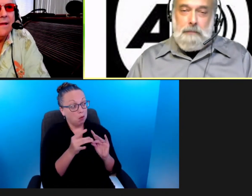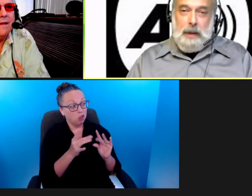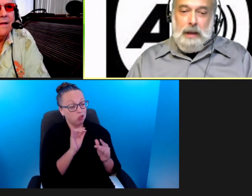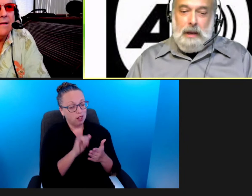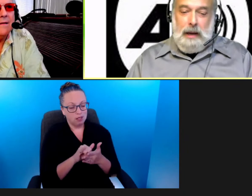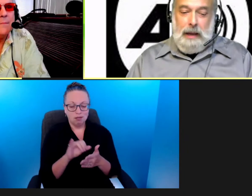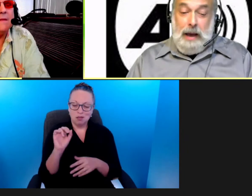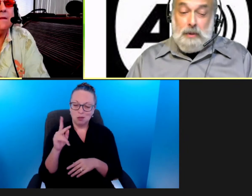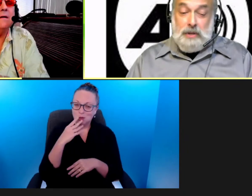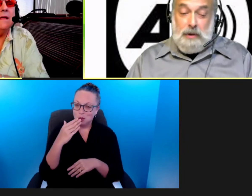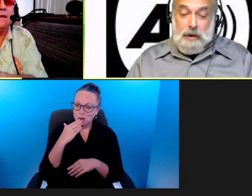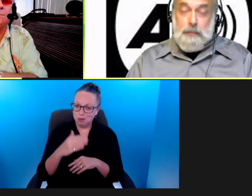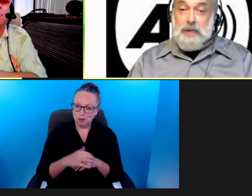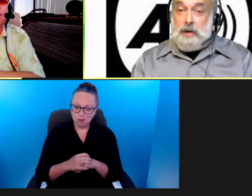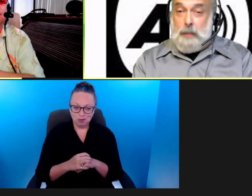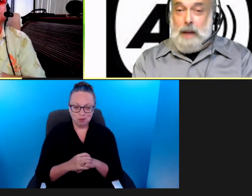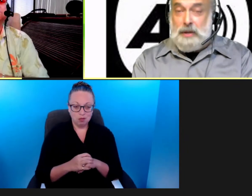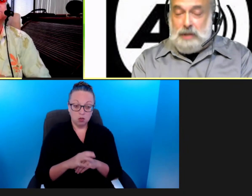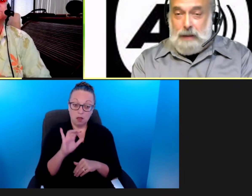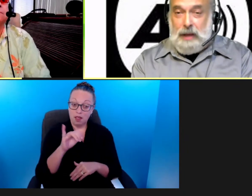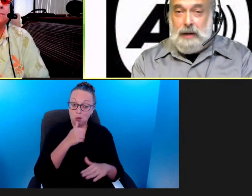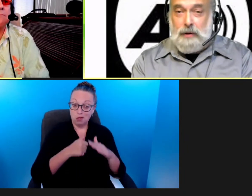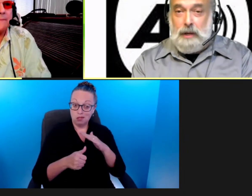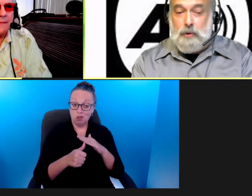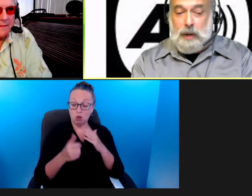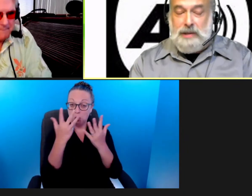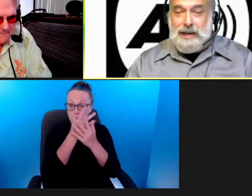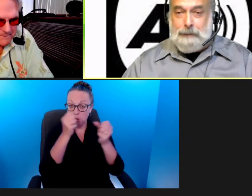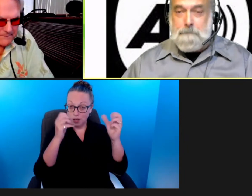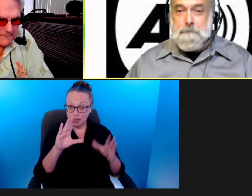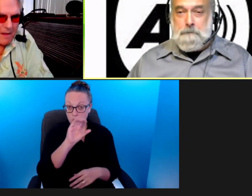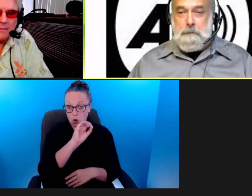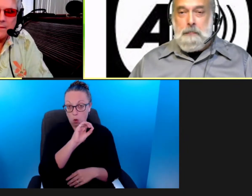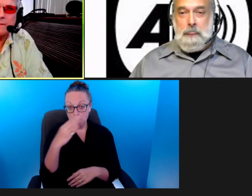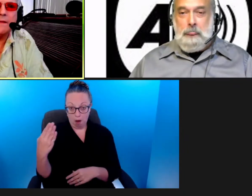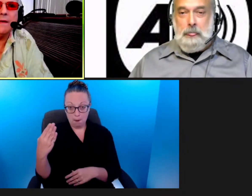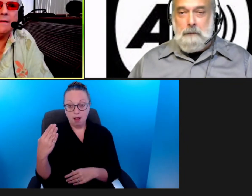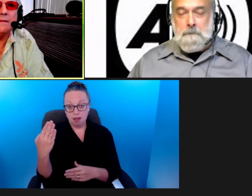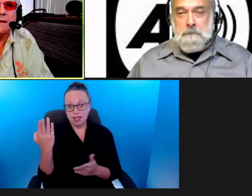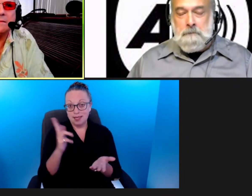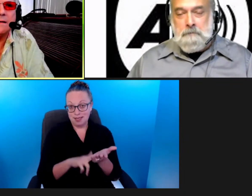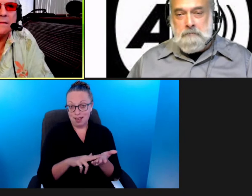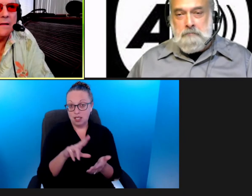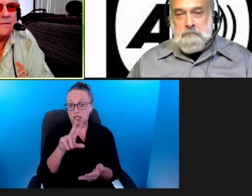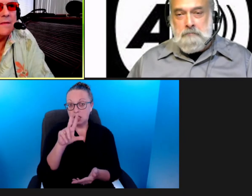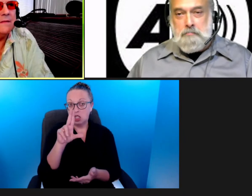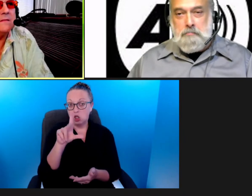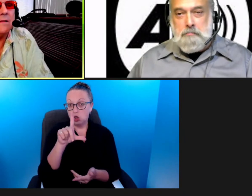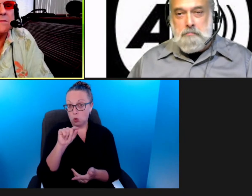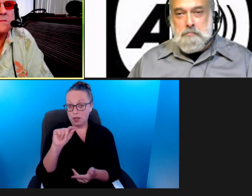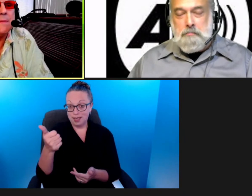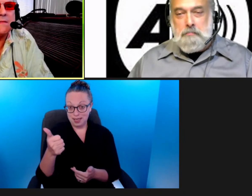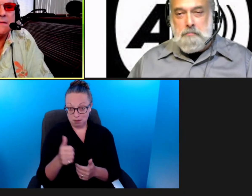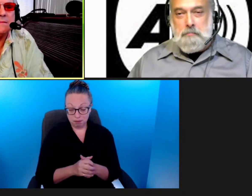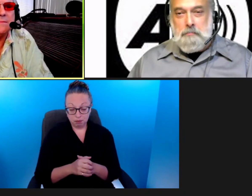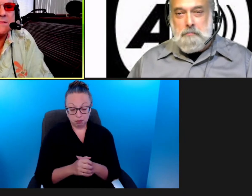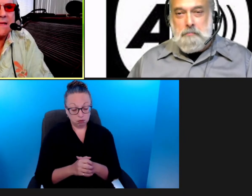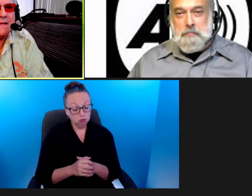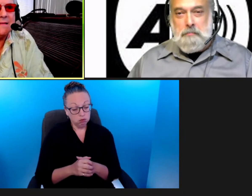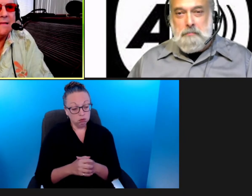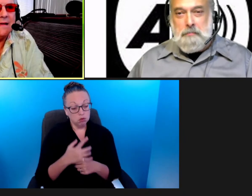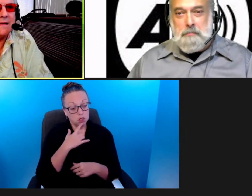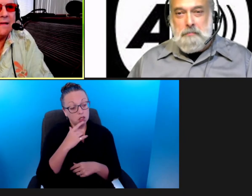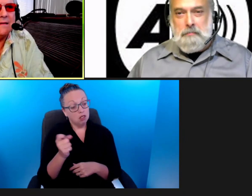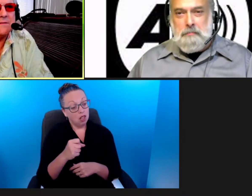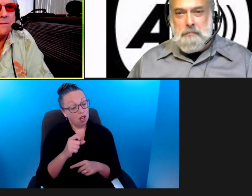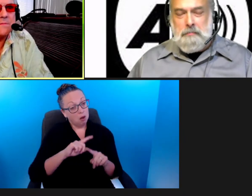Yeah. And But that was under President Obama signed that in 2010. although again, I'll cover the details, but